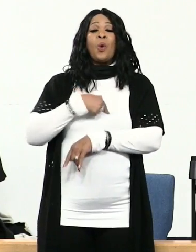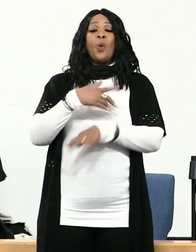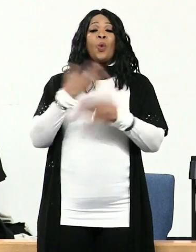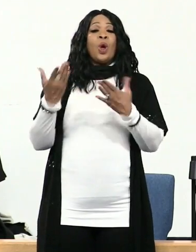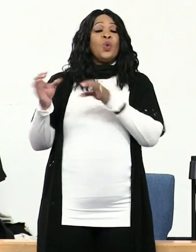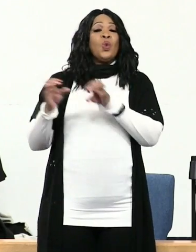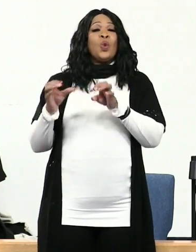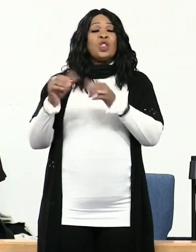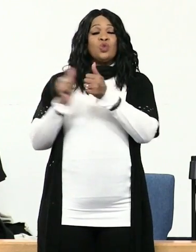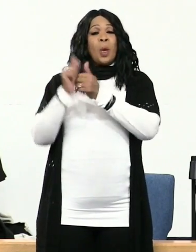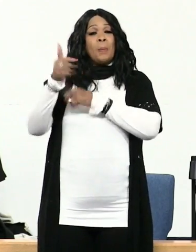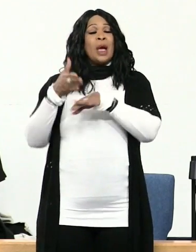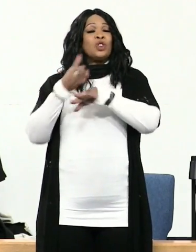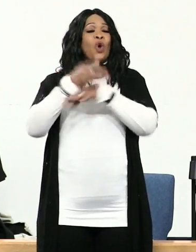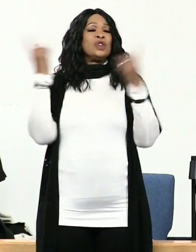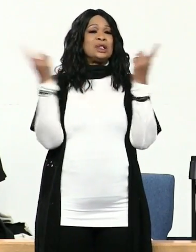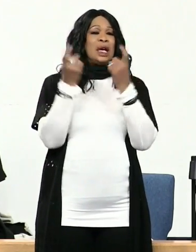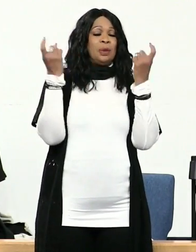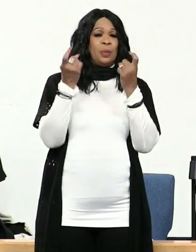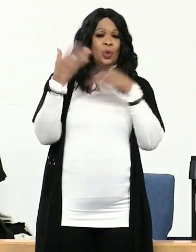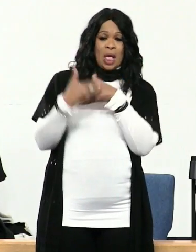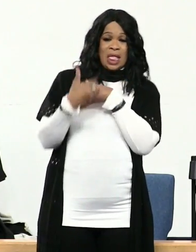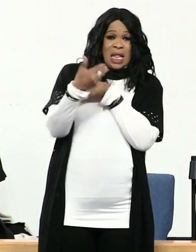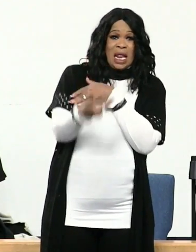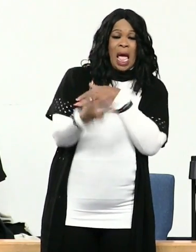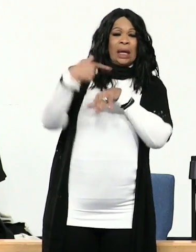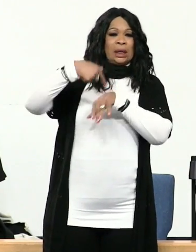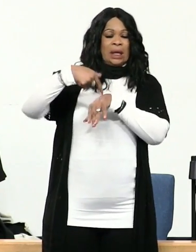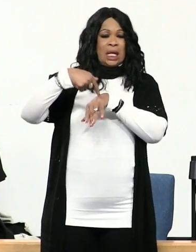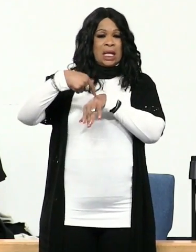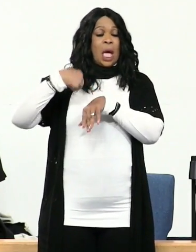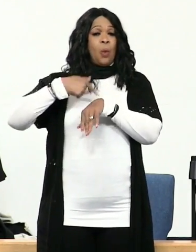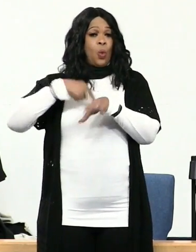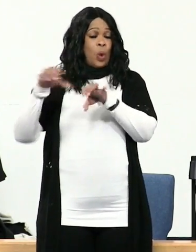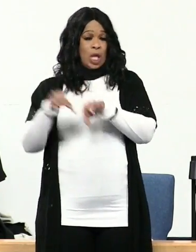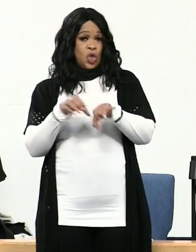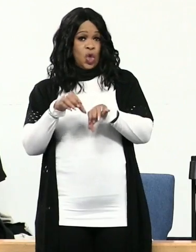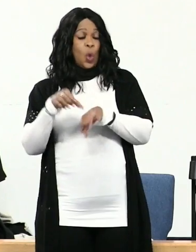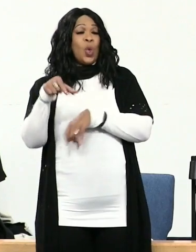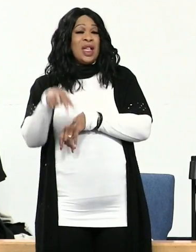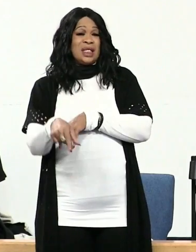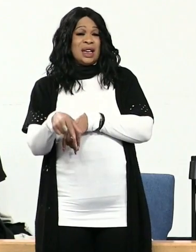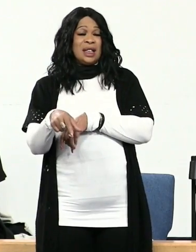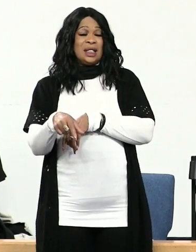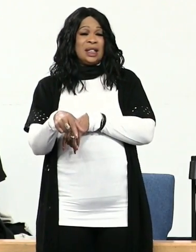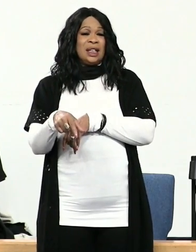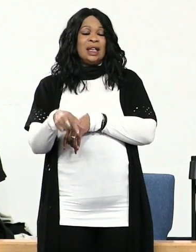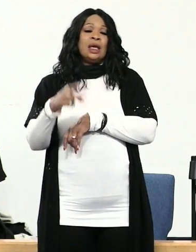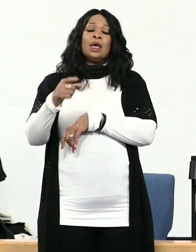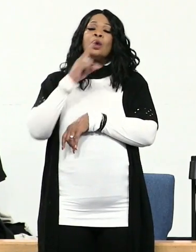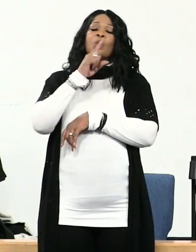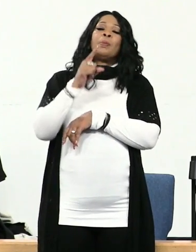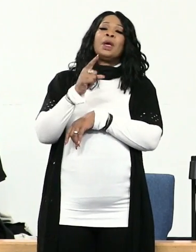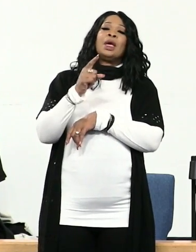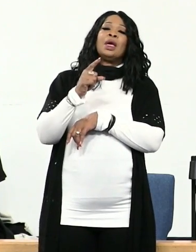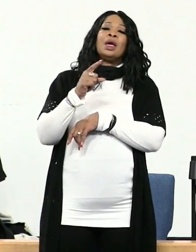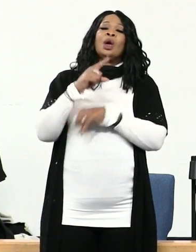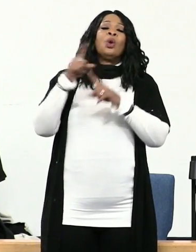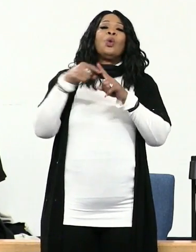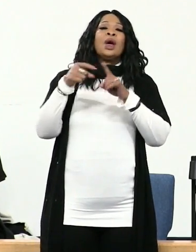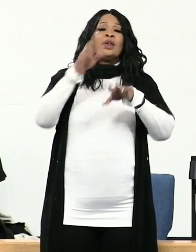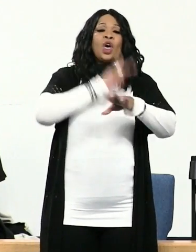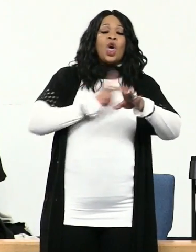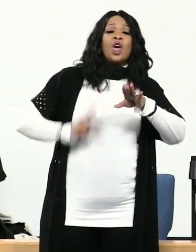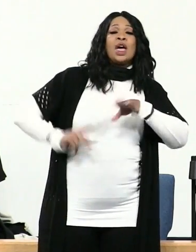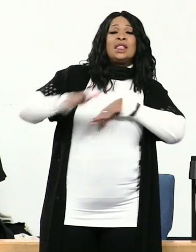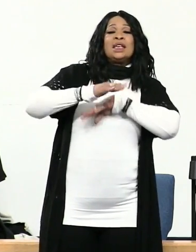Passover celebration. He says the next time he participates in this feast, it will be in the kingdom